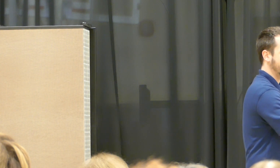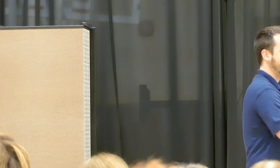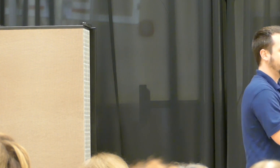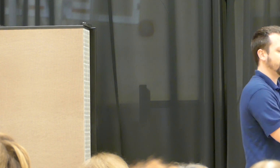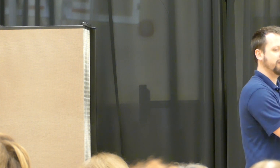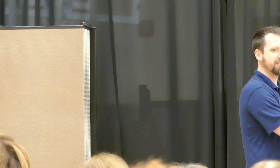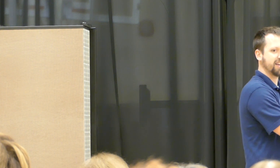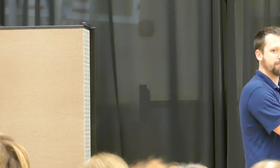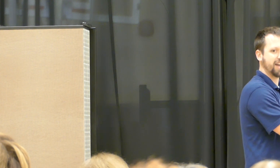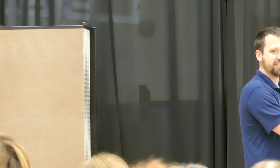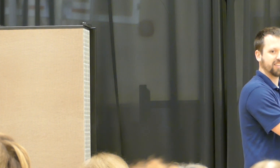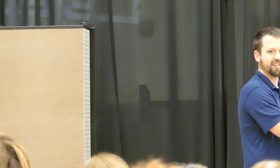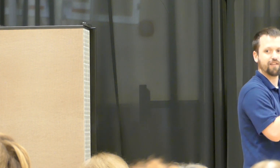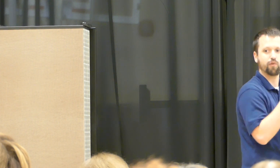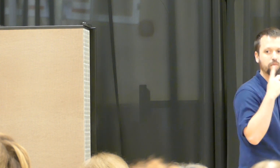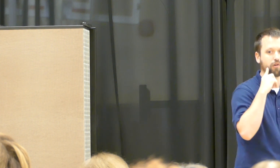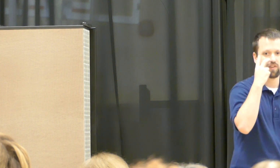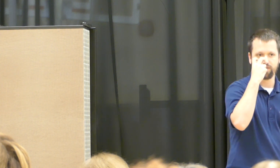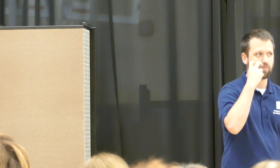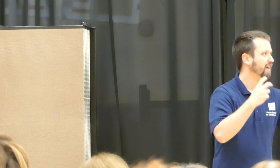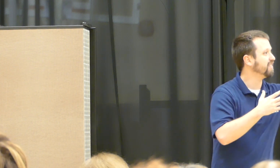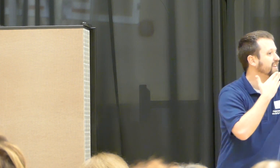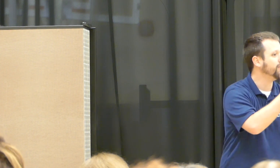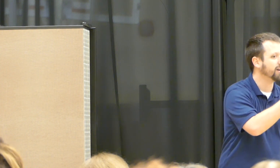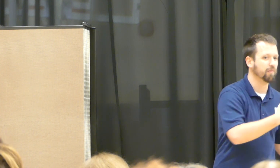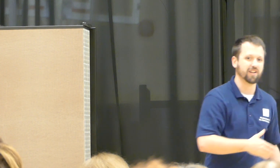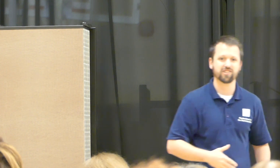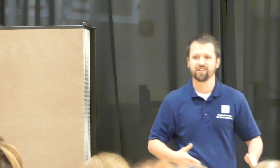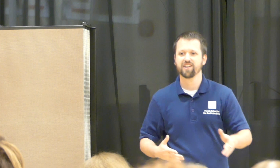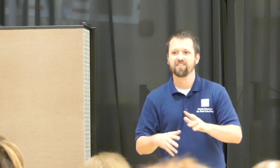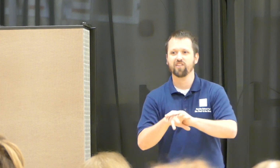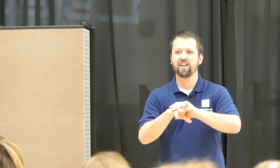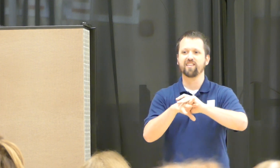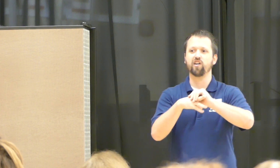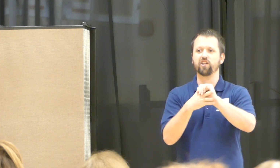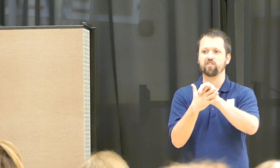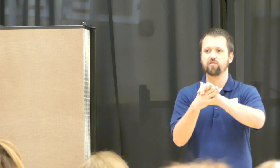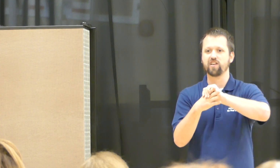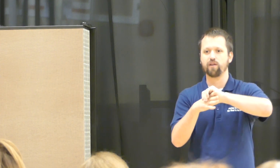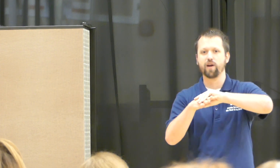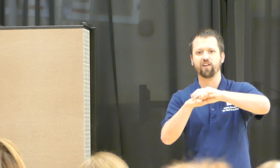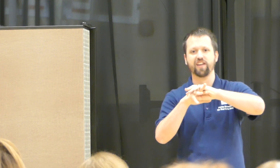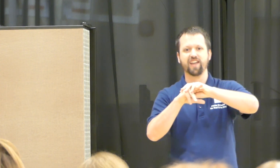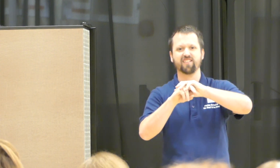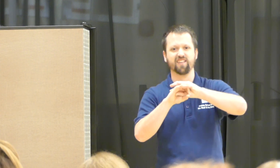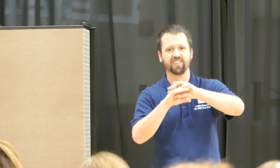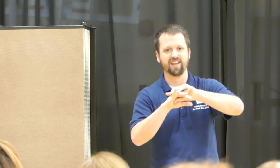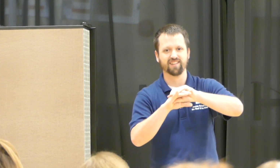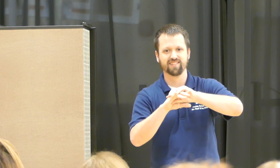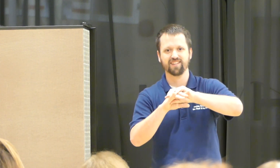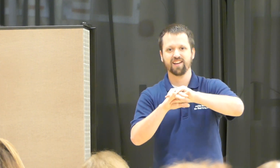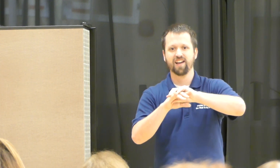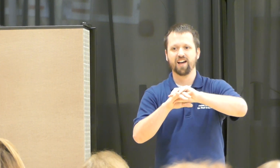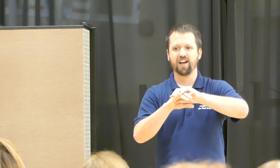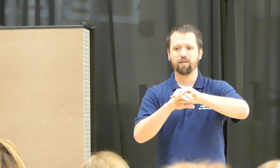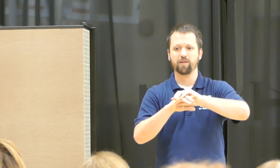And then you can sign back like this if you were both deaf. Thank you very much. So that's how it looks. You sign right on the head.